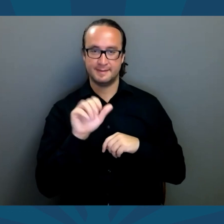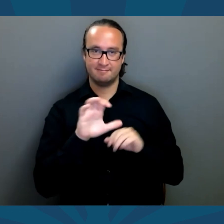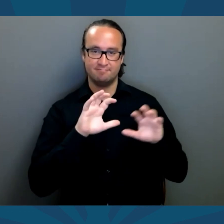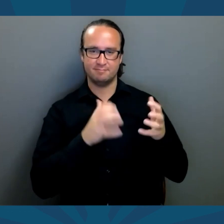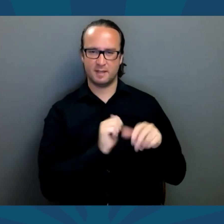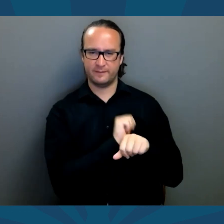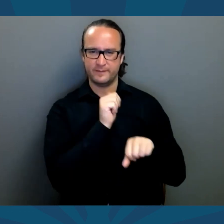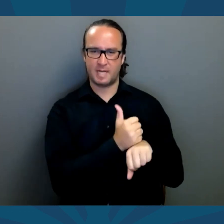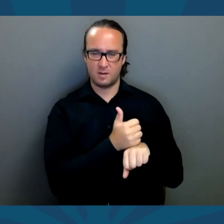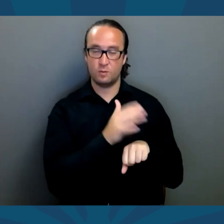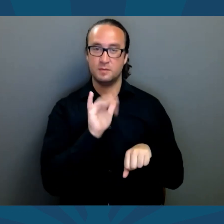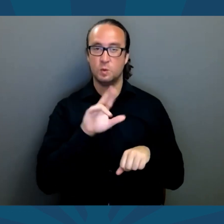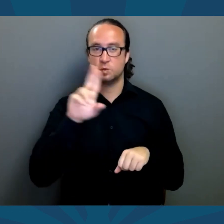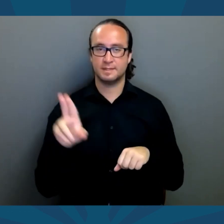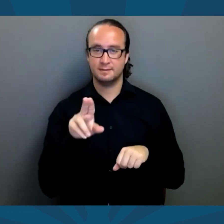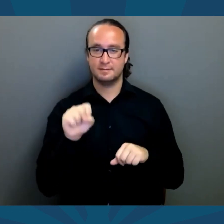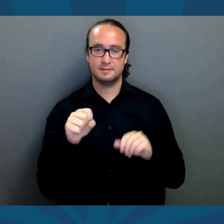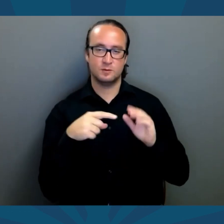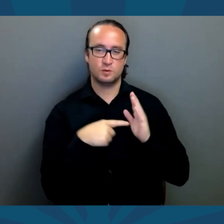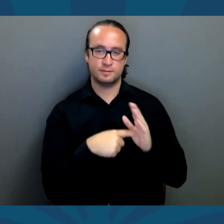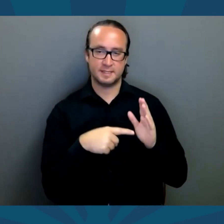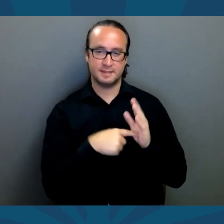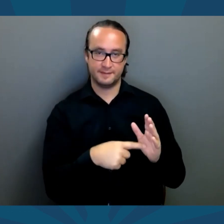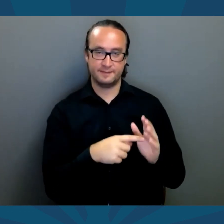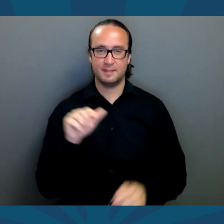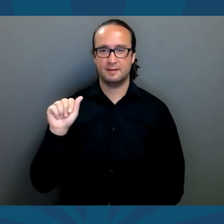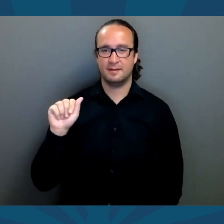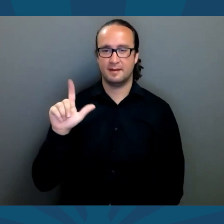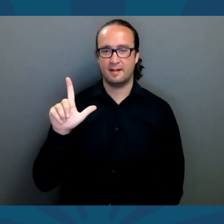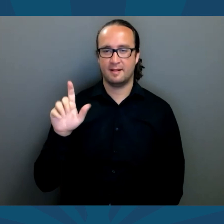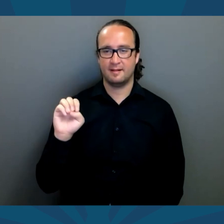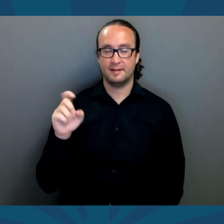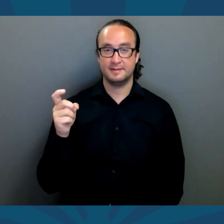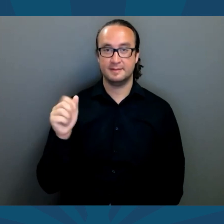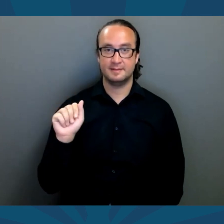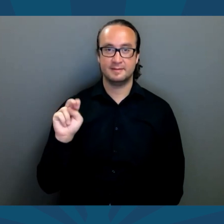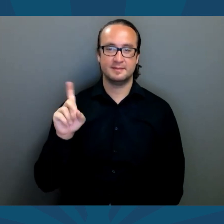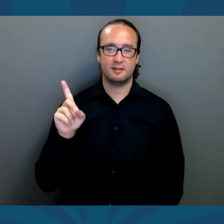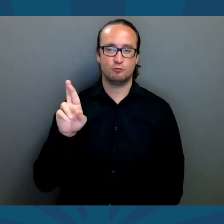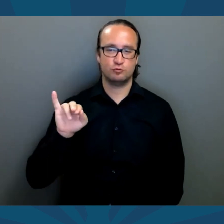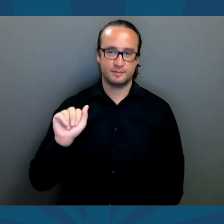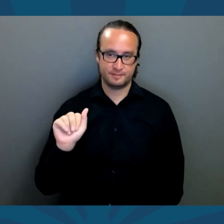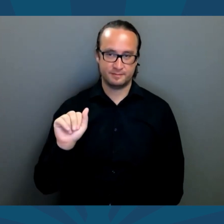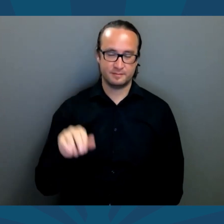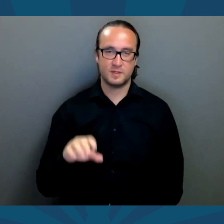as well as the Courage to Change PAC founded by U.S. Representative